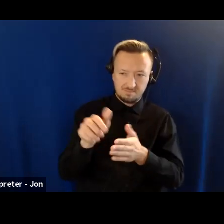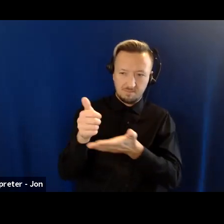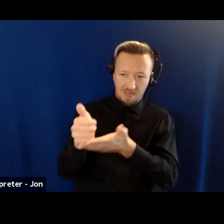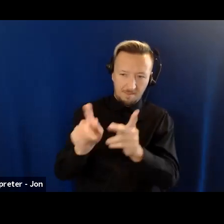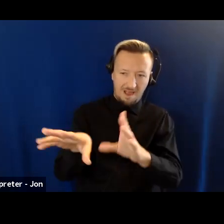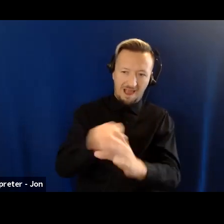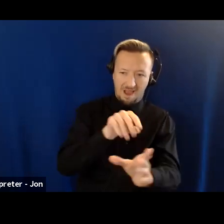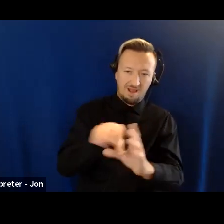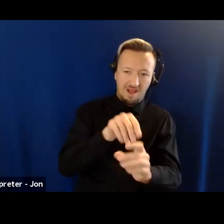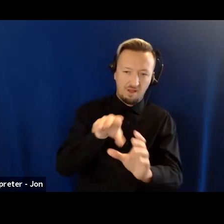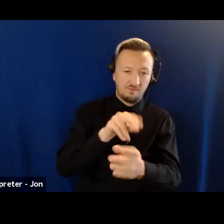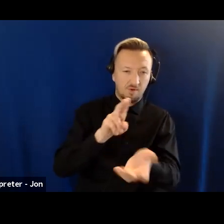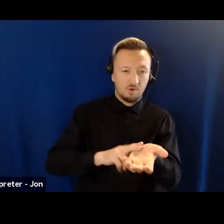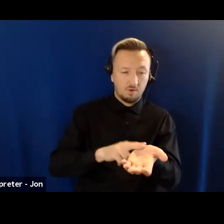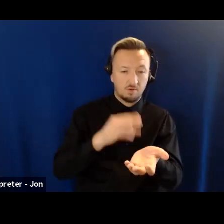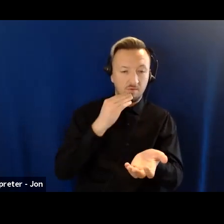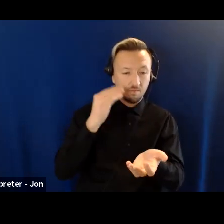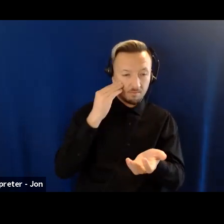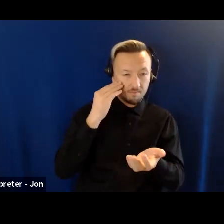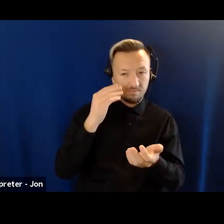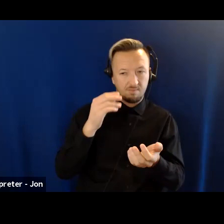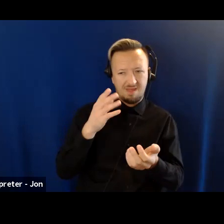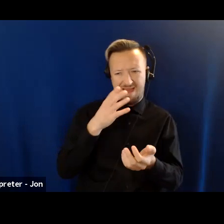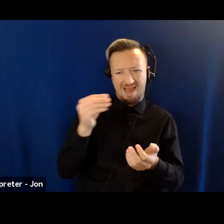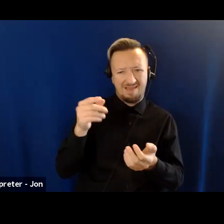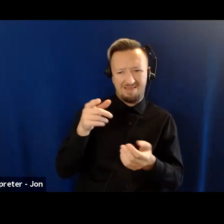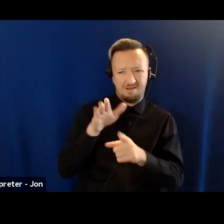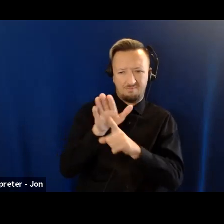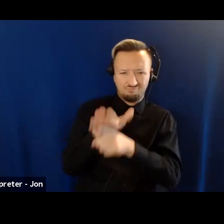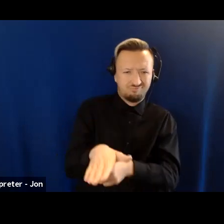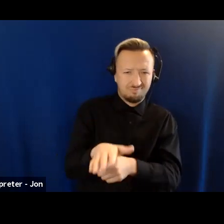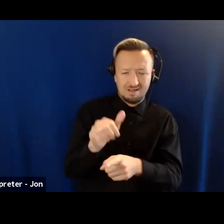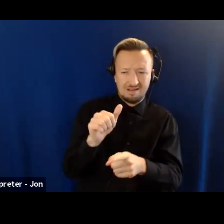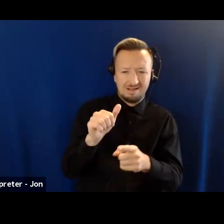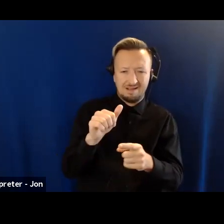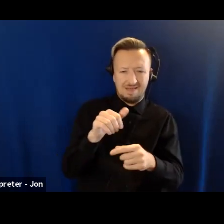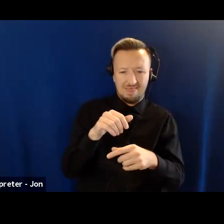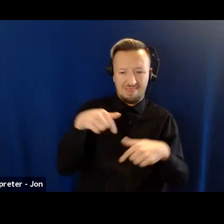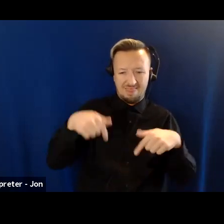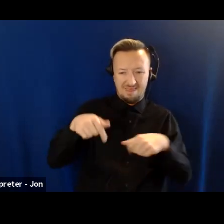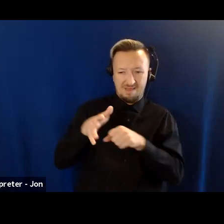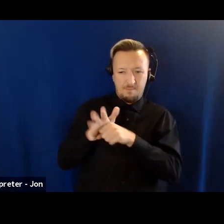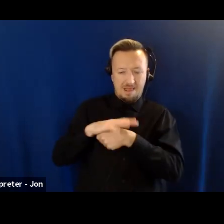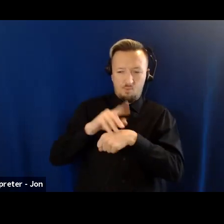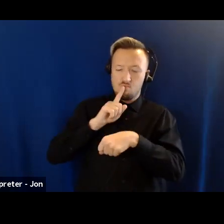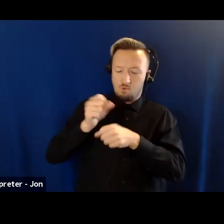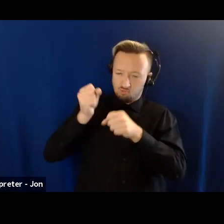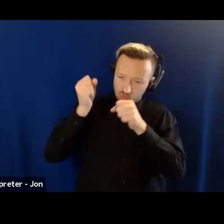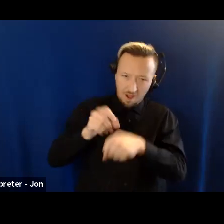nursing facilities who are disproportionately being affected by this pandemic. So,